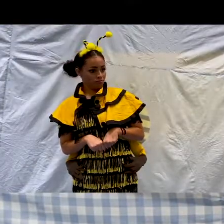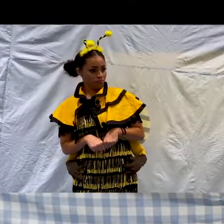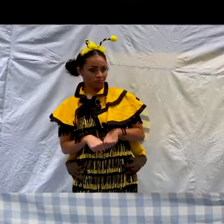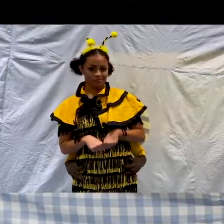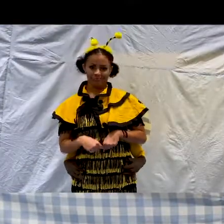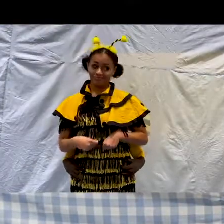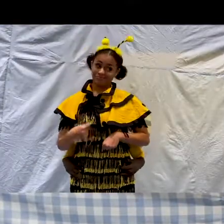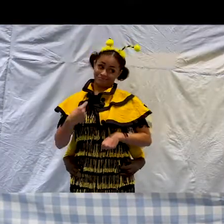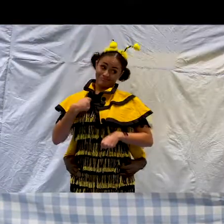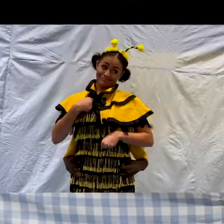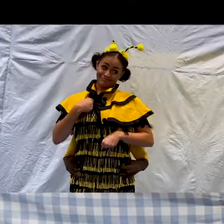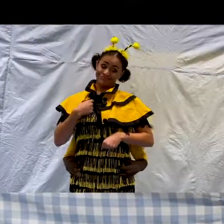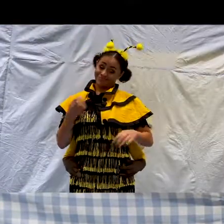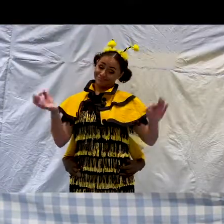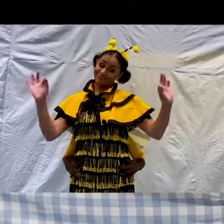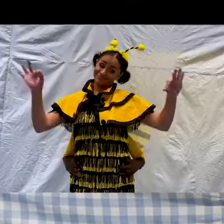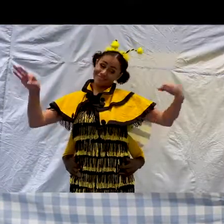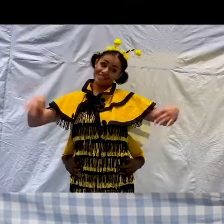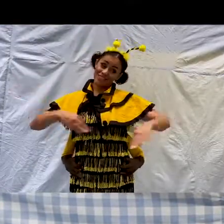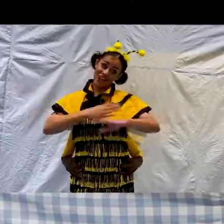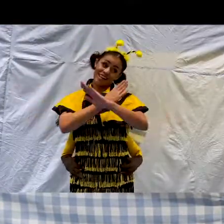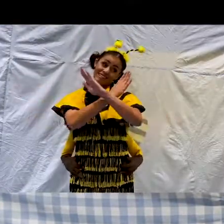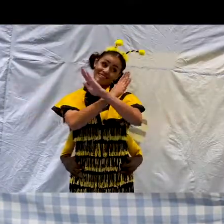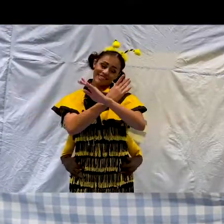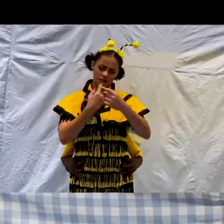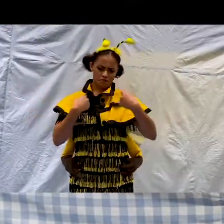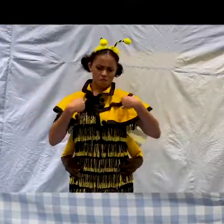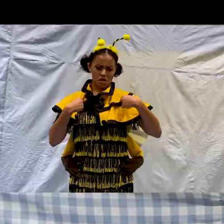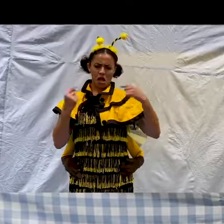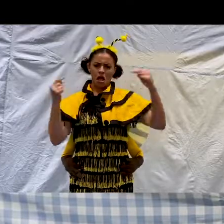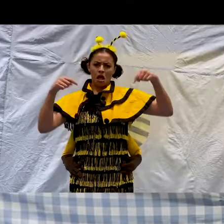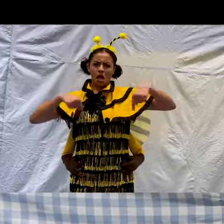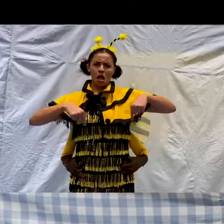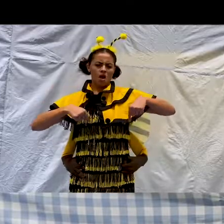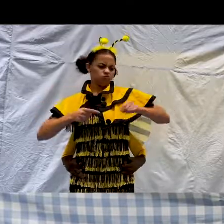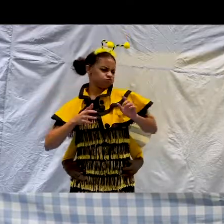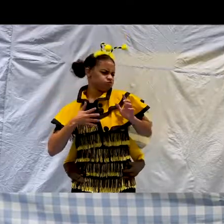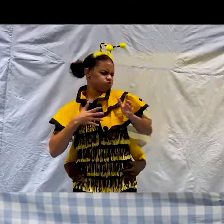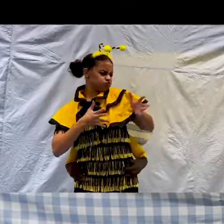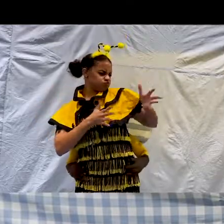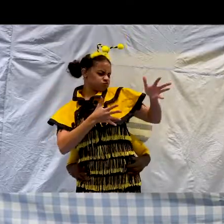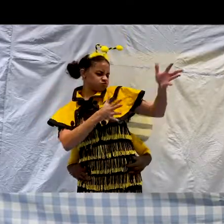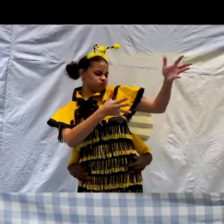I know that you are Beatrix, the signing bumblebee.